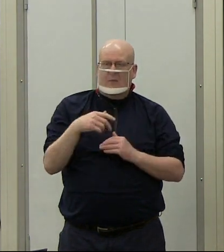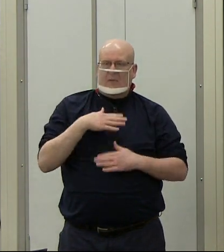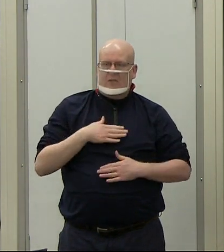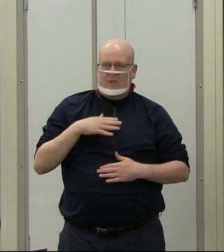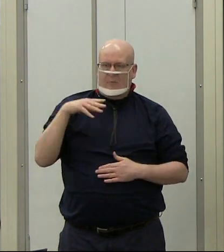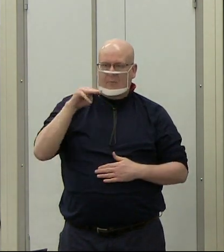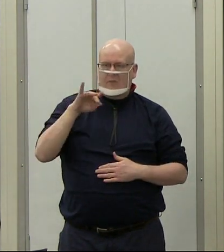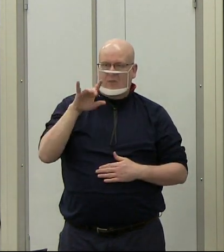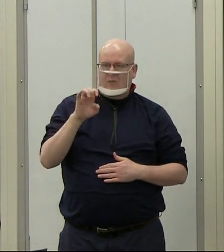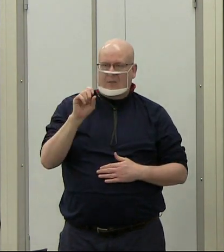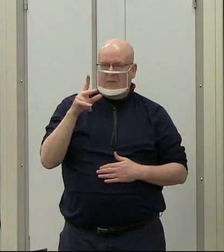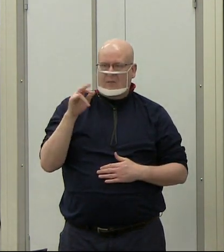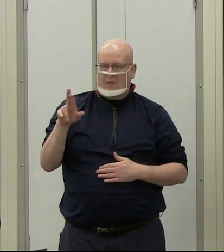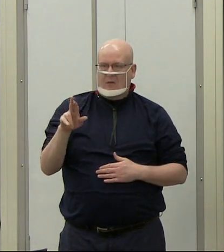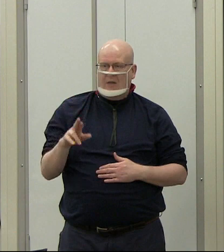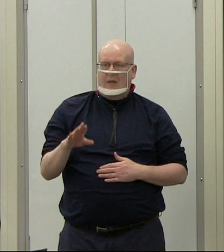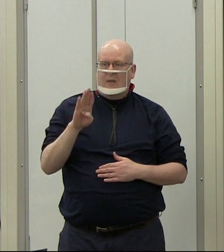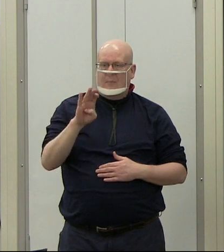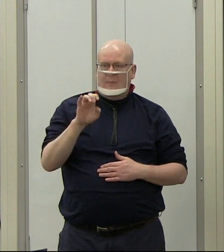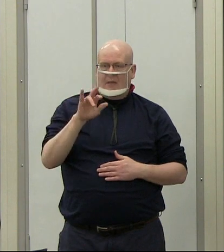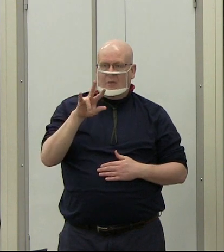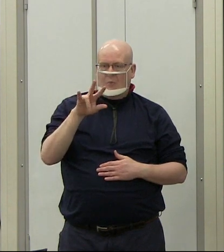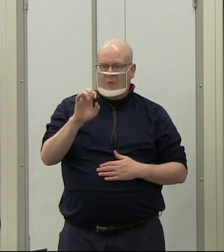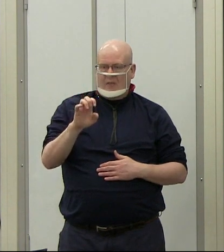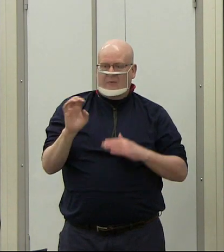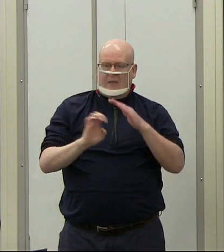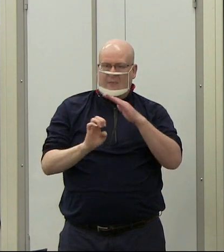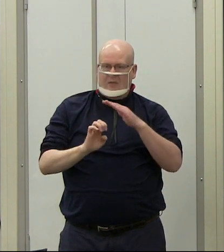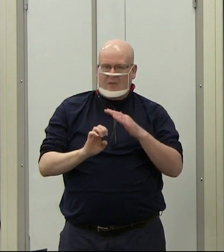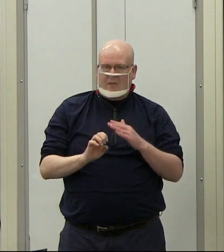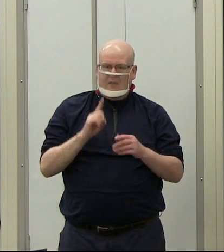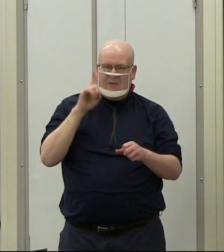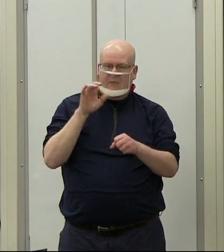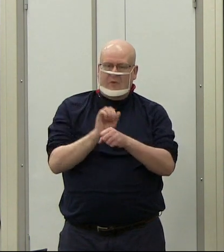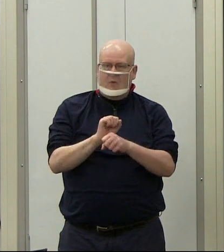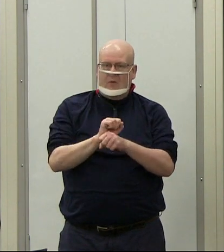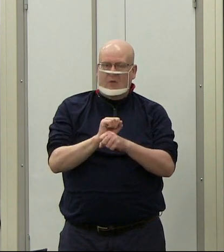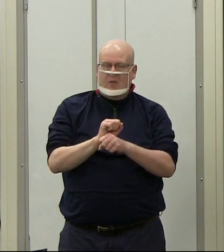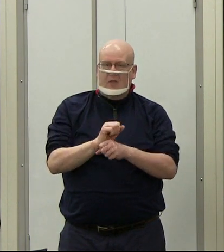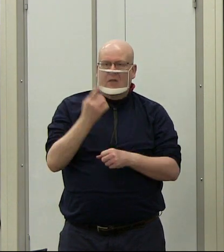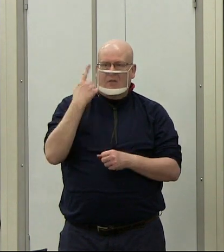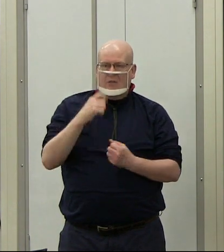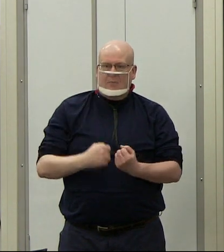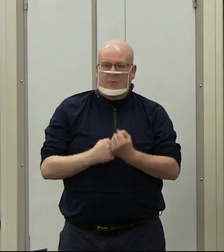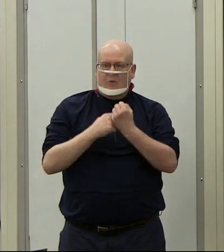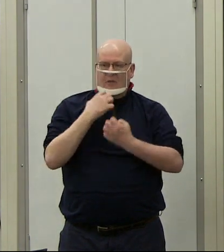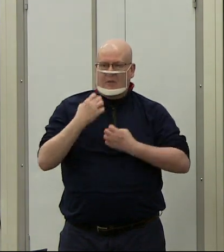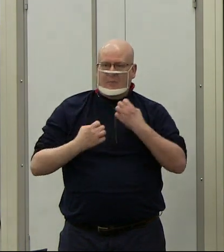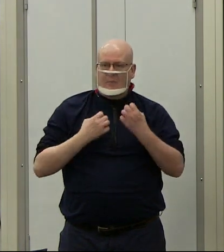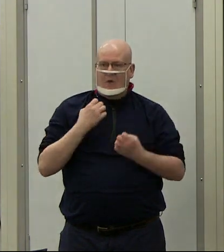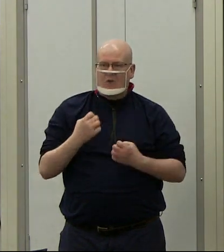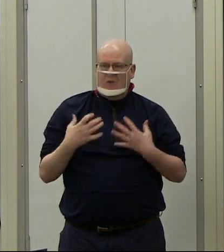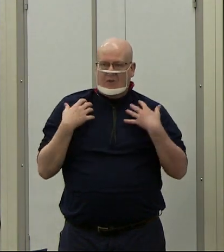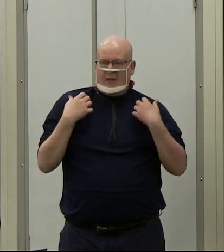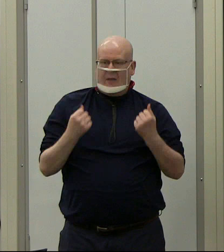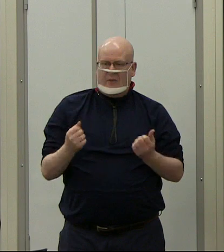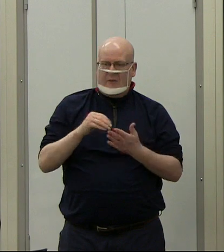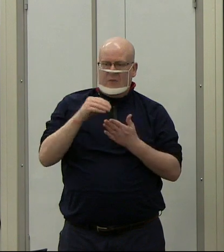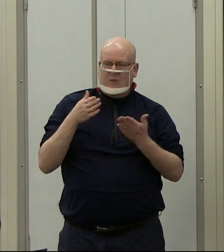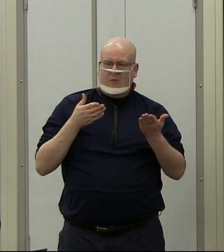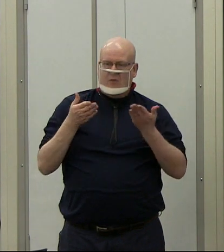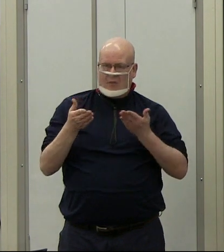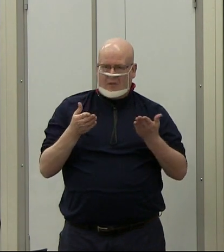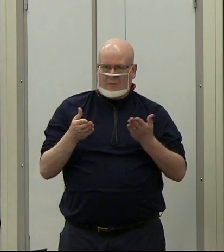Osterholt, the school nurse at Belle Reve Elementary, has devoted a lot of her energy to supporting the emotional health of the students she serves.